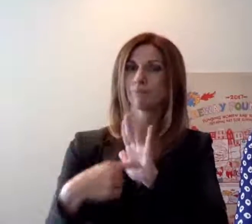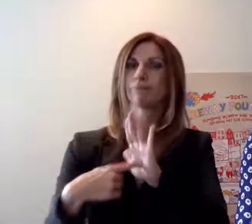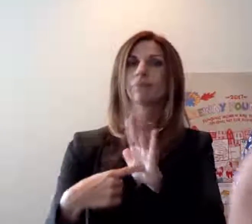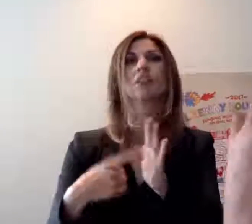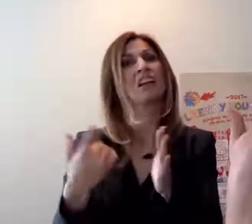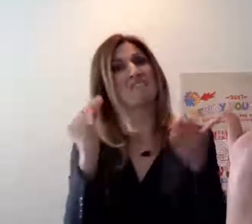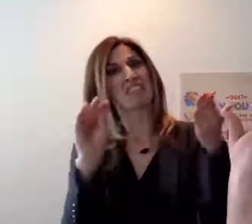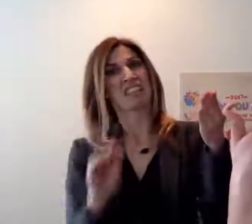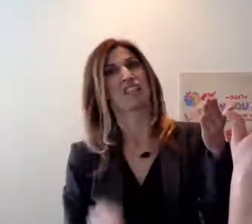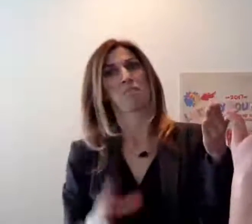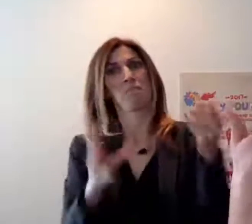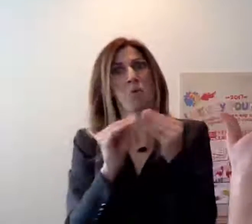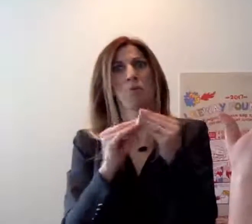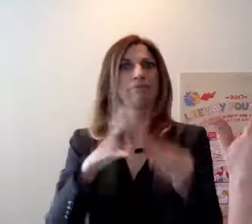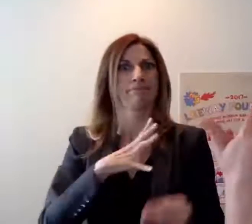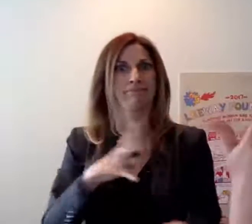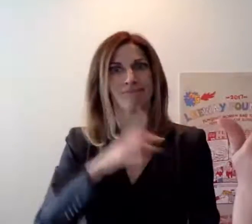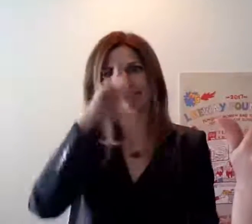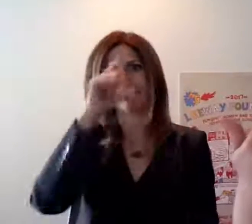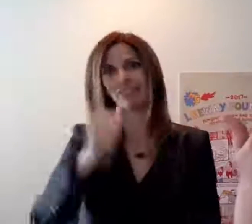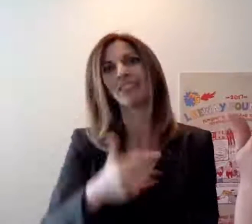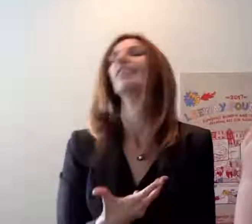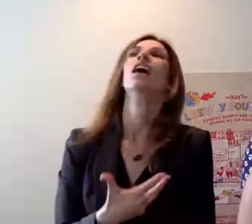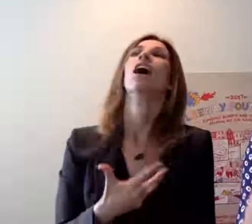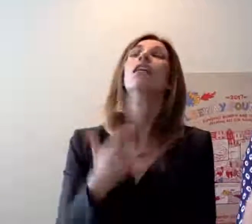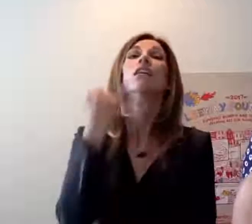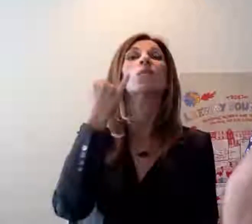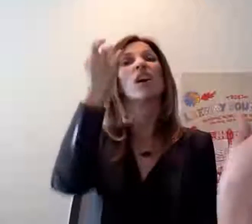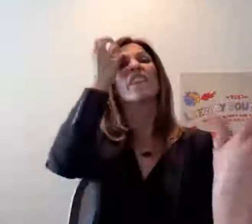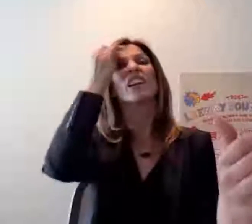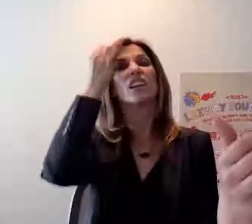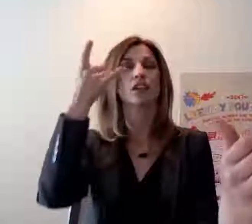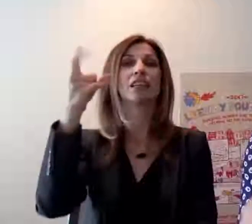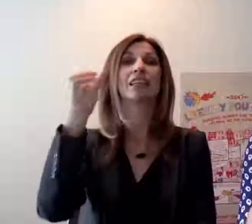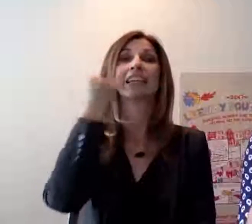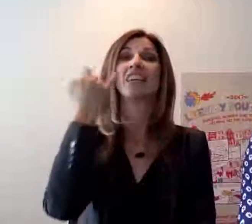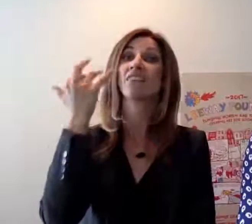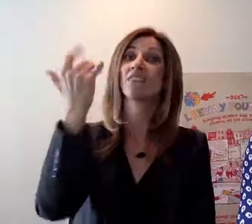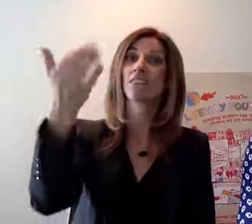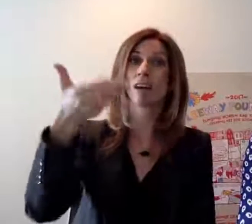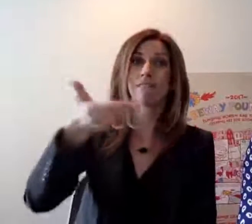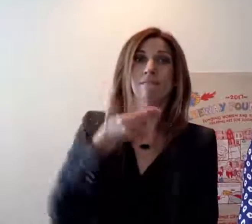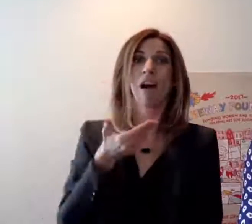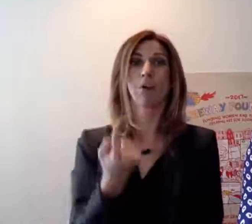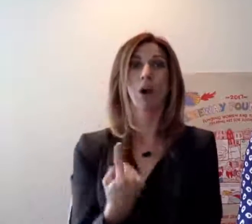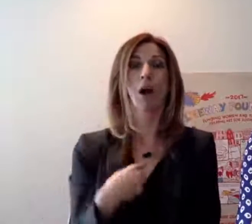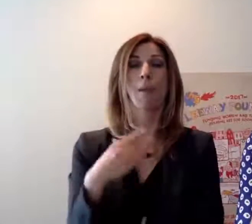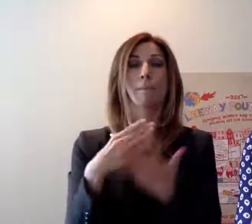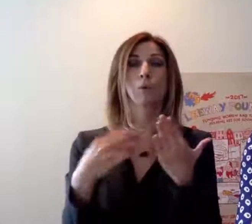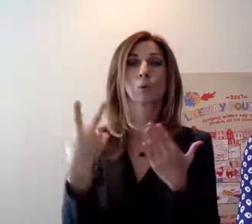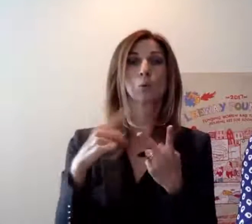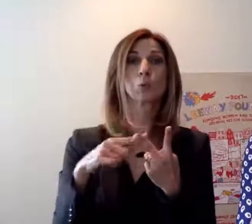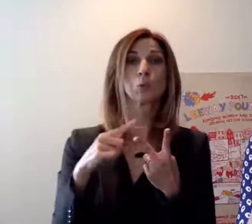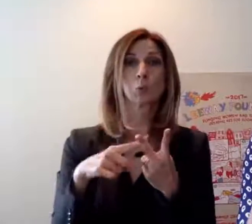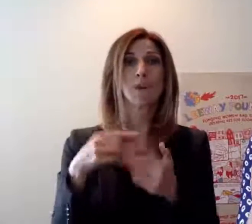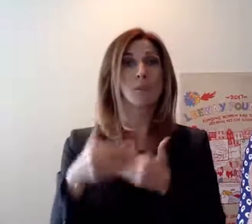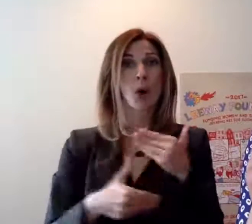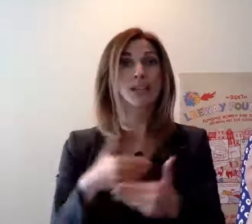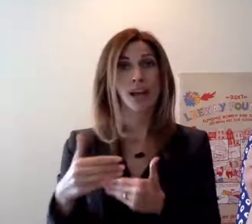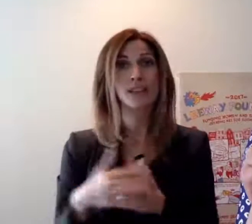fit. And one thing to think about as you're thinking ahead is if you are invited to stage 2 of the Transformation Award